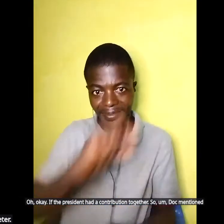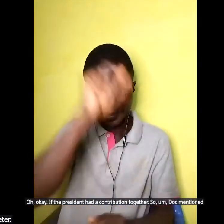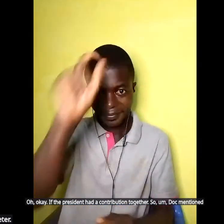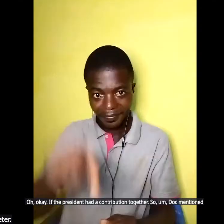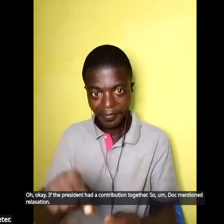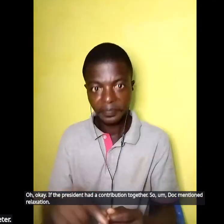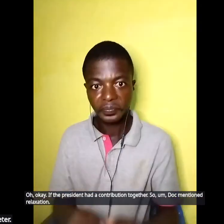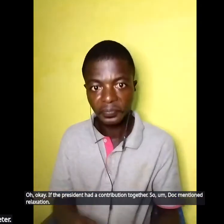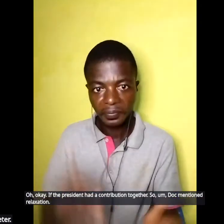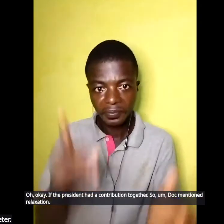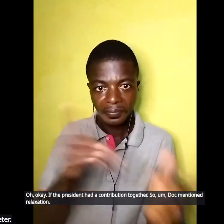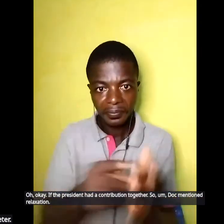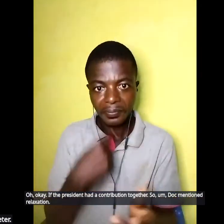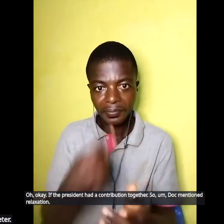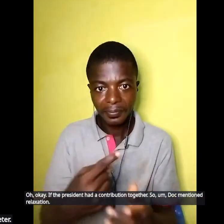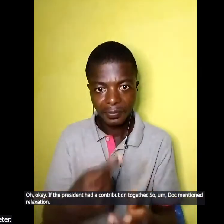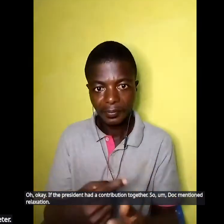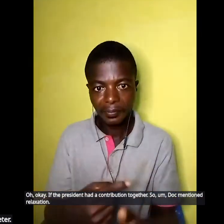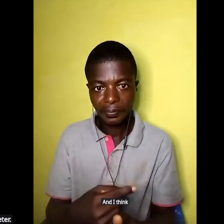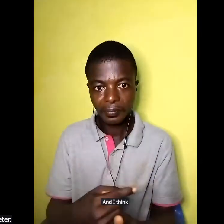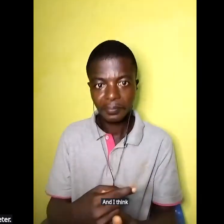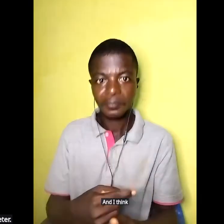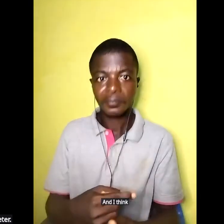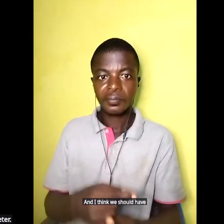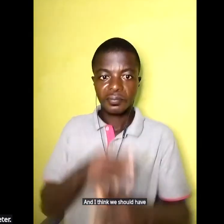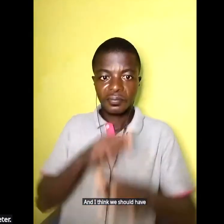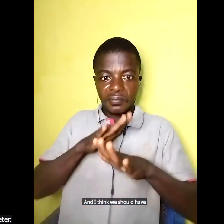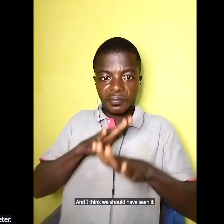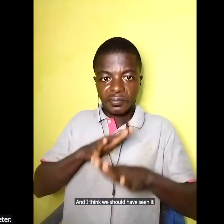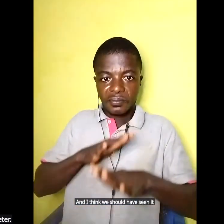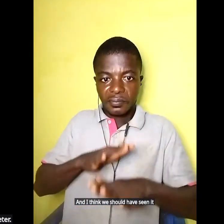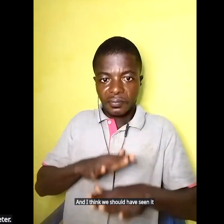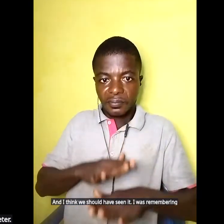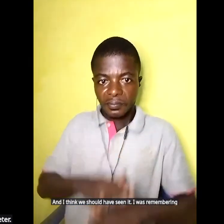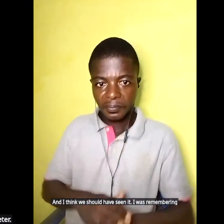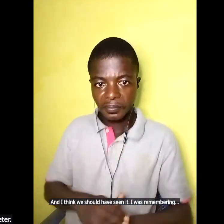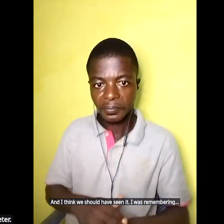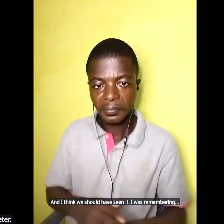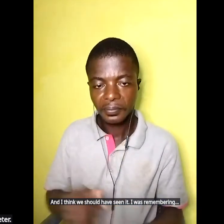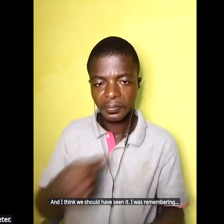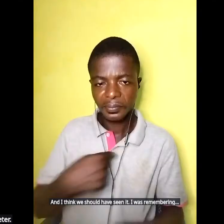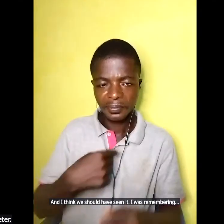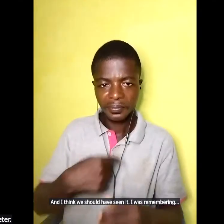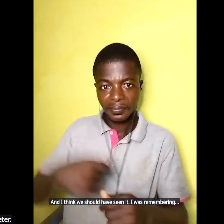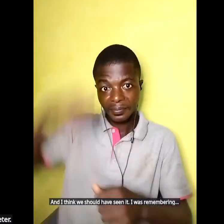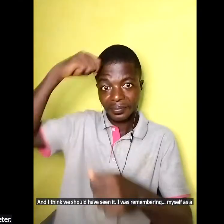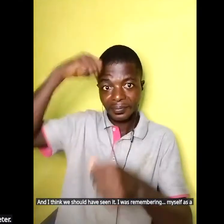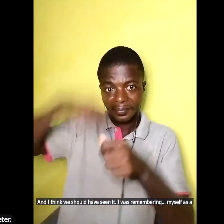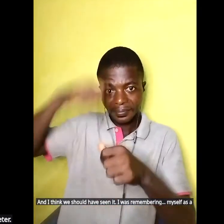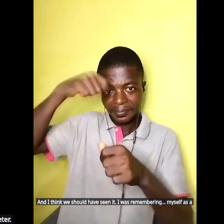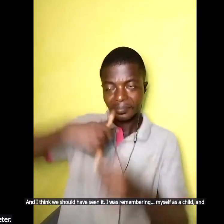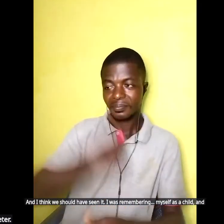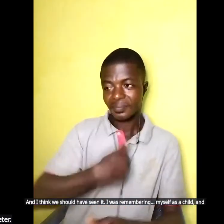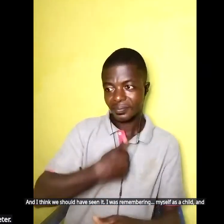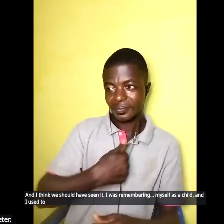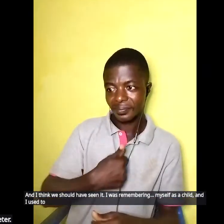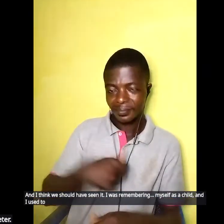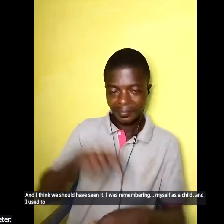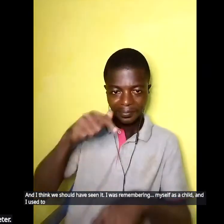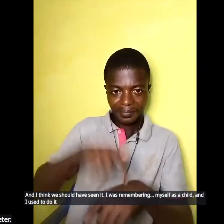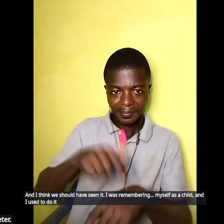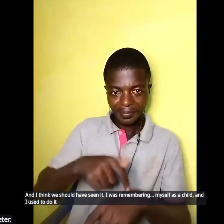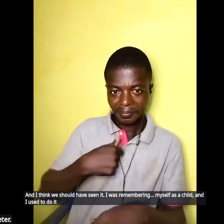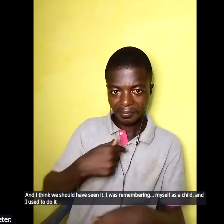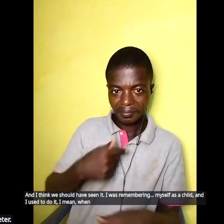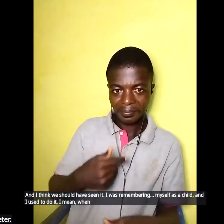relaxation, and I think when she was saying it, I was remembering myself as a child, and I used to do it. I mean,